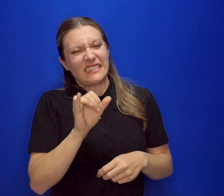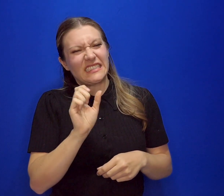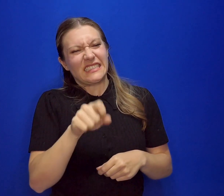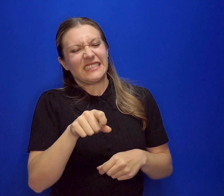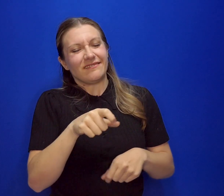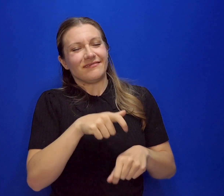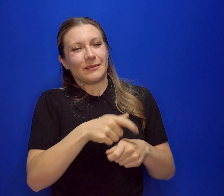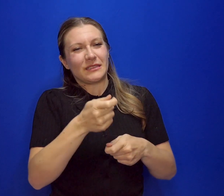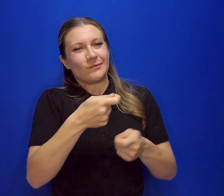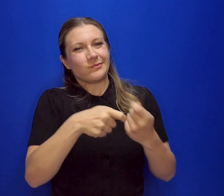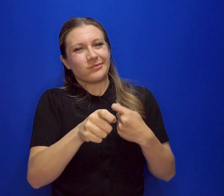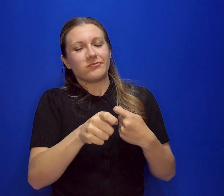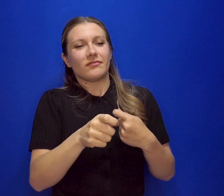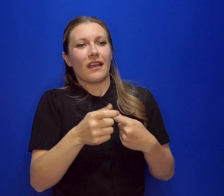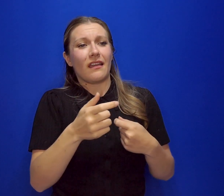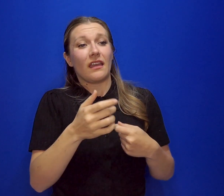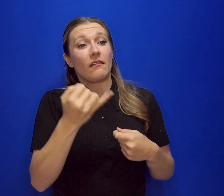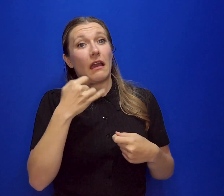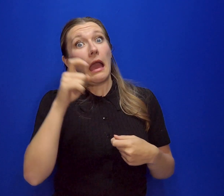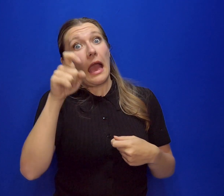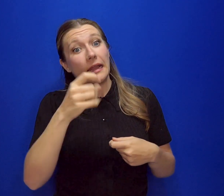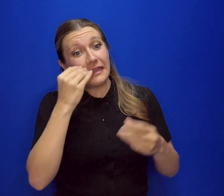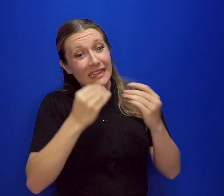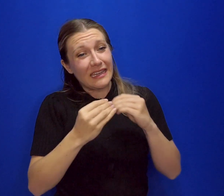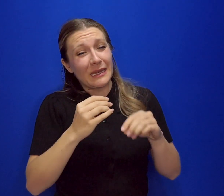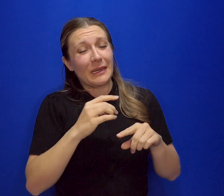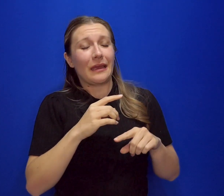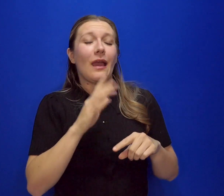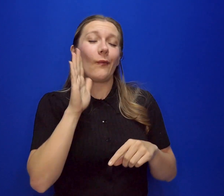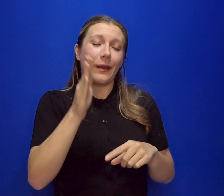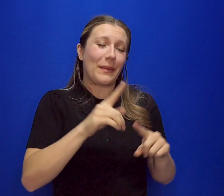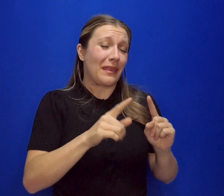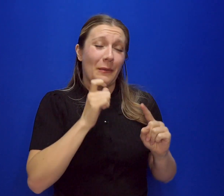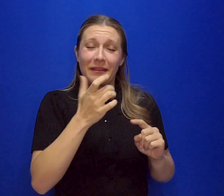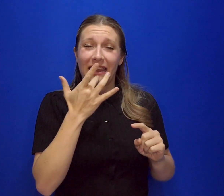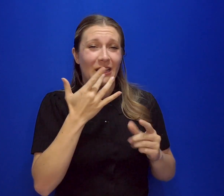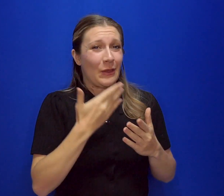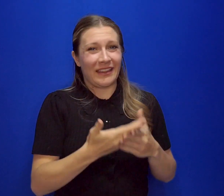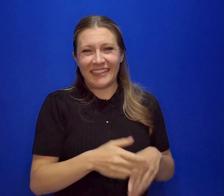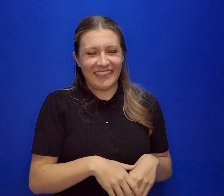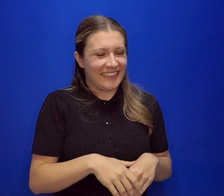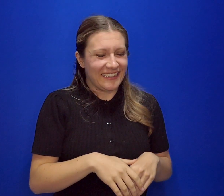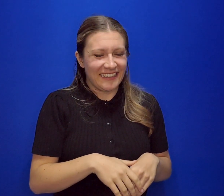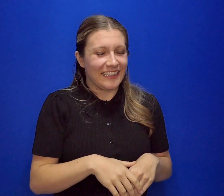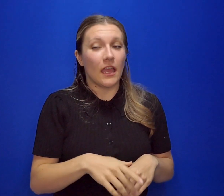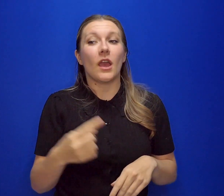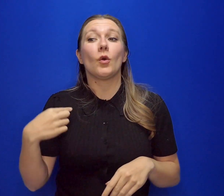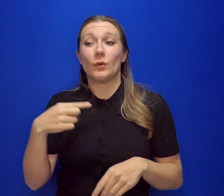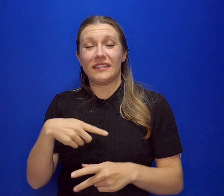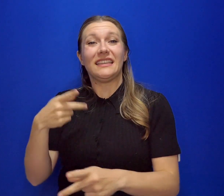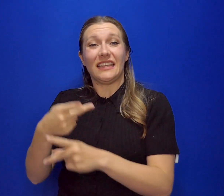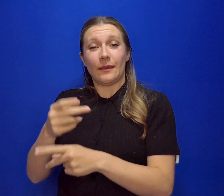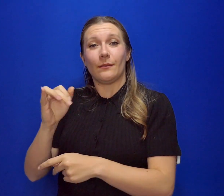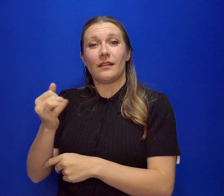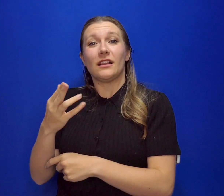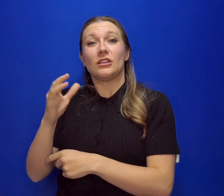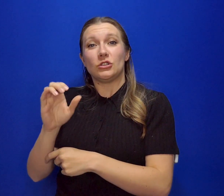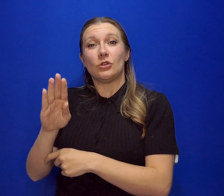to change those out. I would eat them if I had to, but they probably aren't going to taste very good. So we have juice boxes in the pockets, our